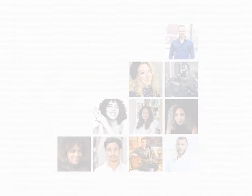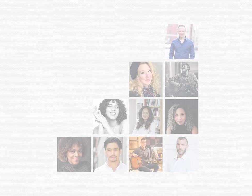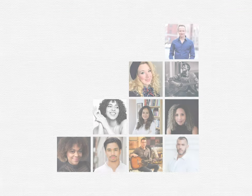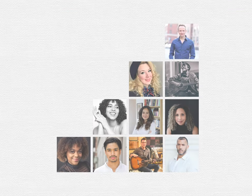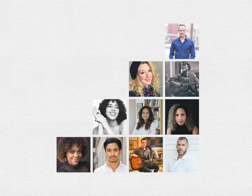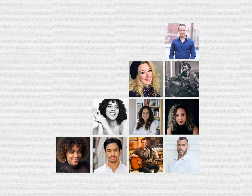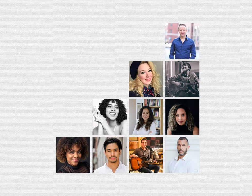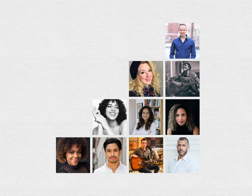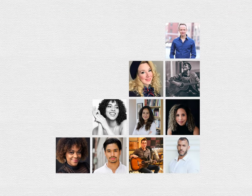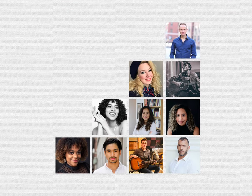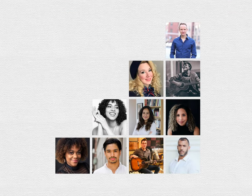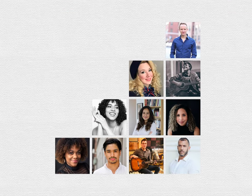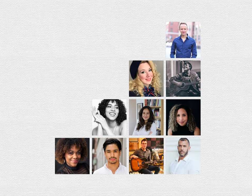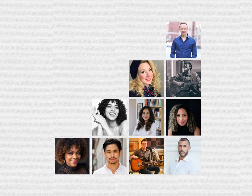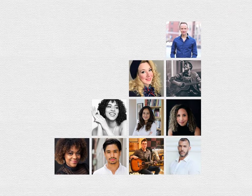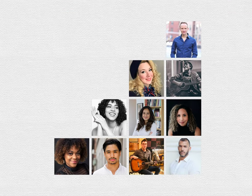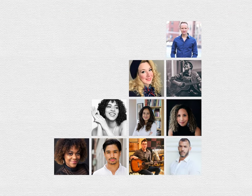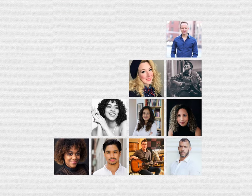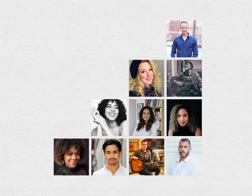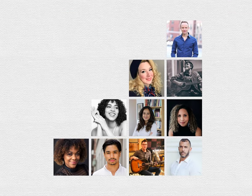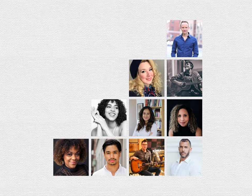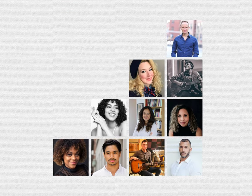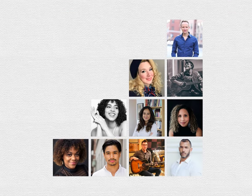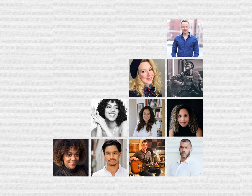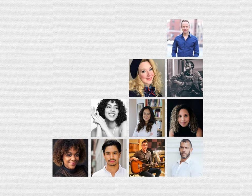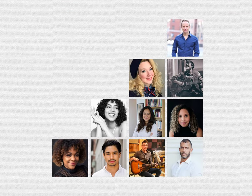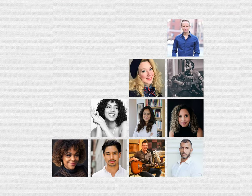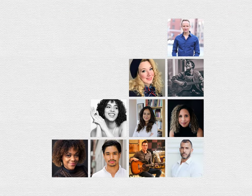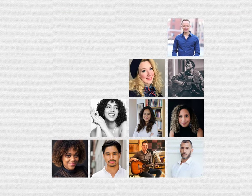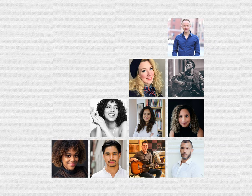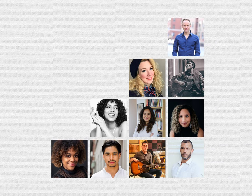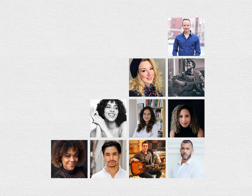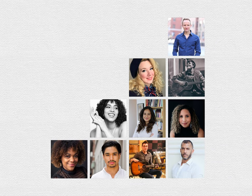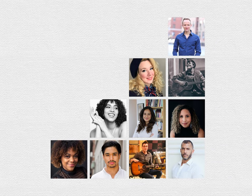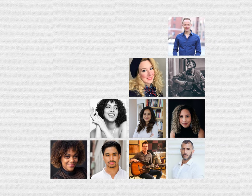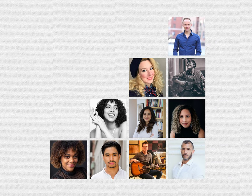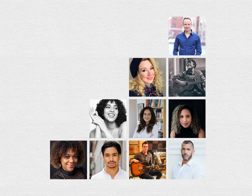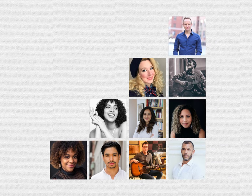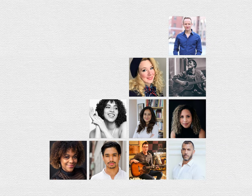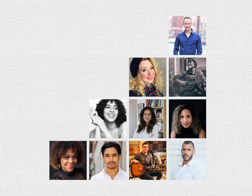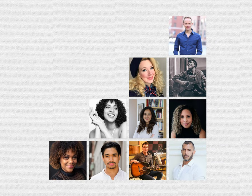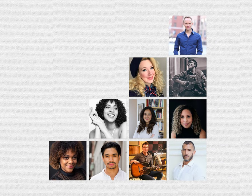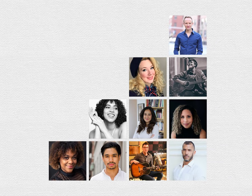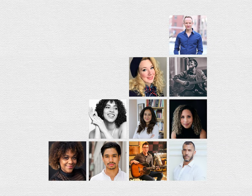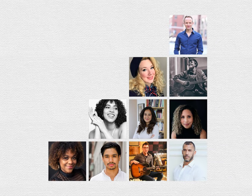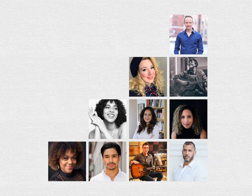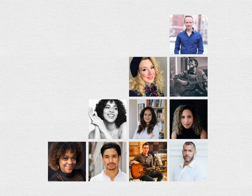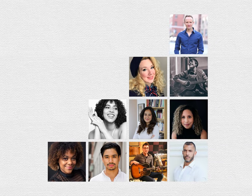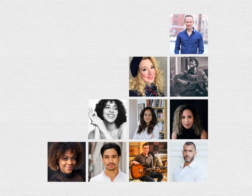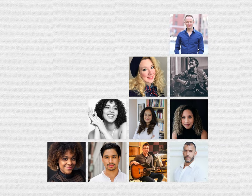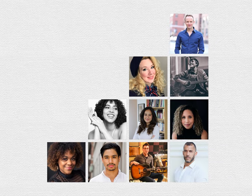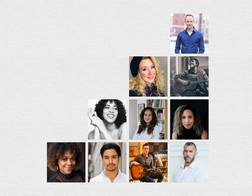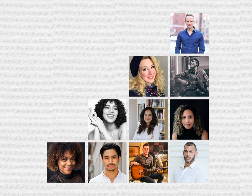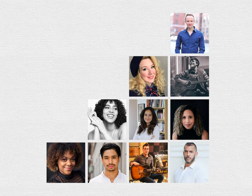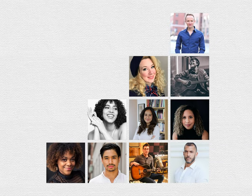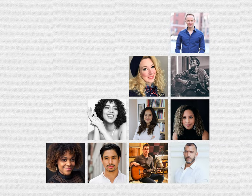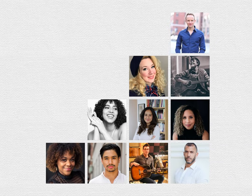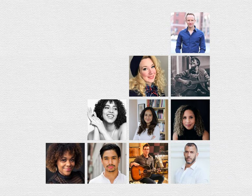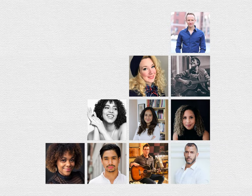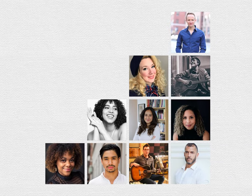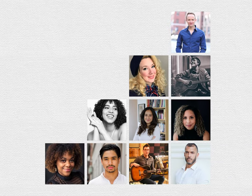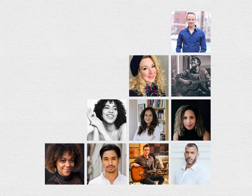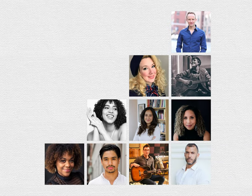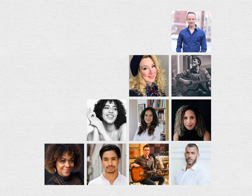by a cast of musical and technical professionals like Beth Jean Jules, Natalie K.A., Clater, Frida Matute, Alexa